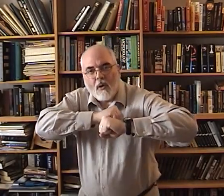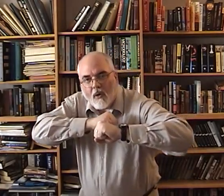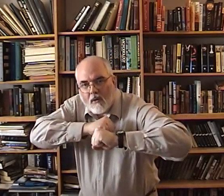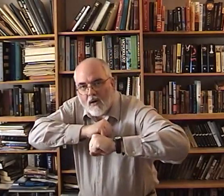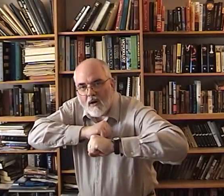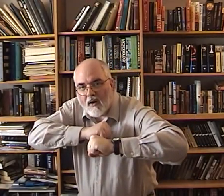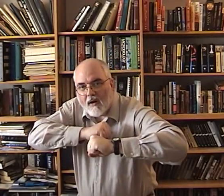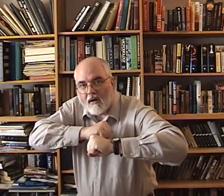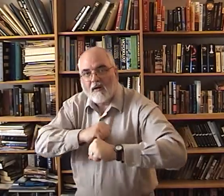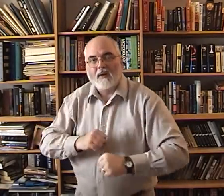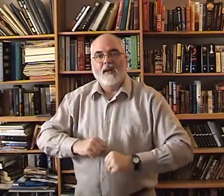football, all right?